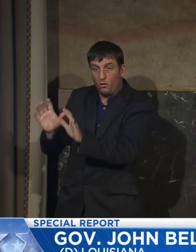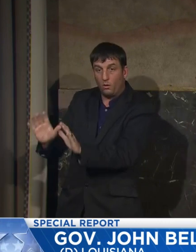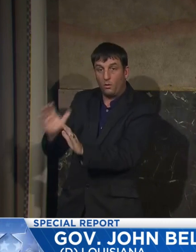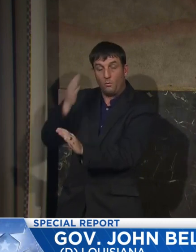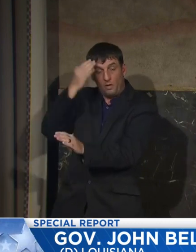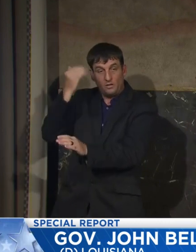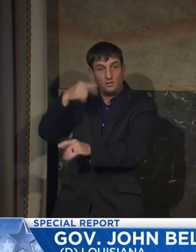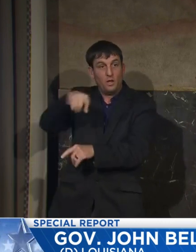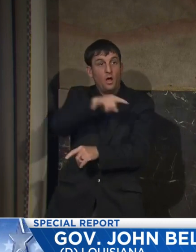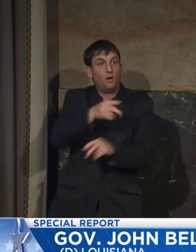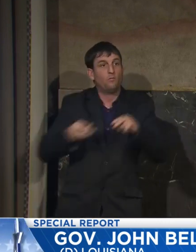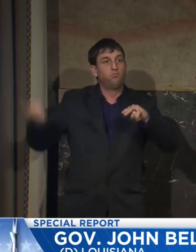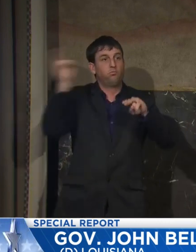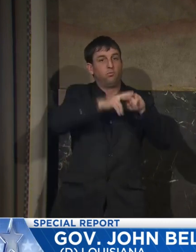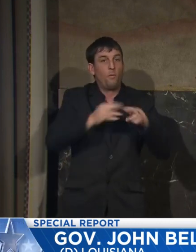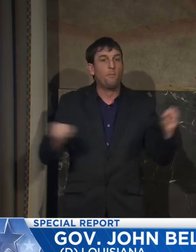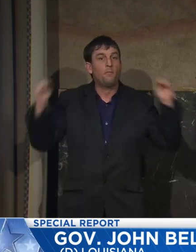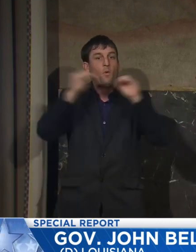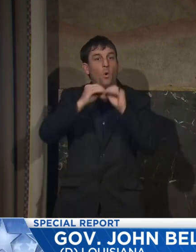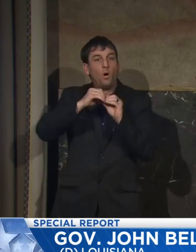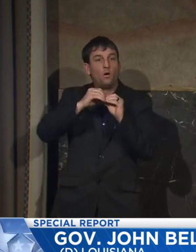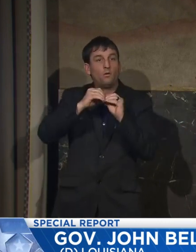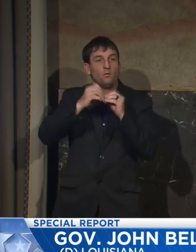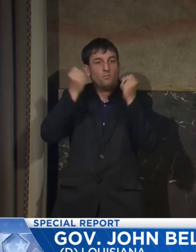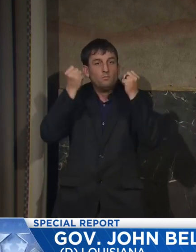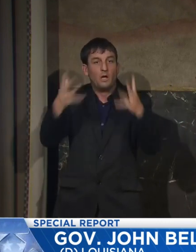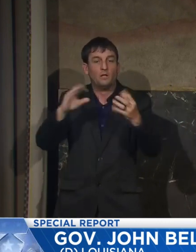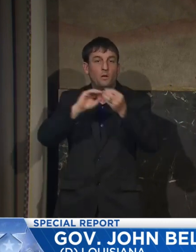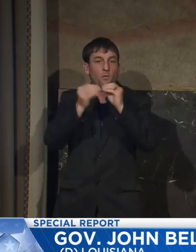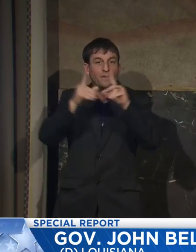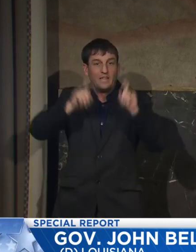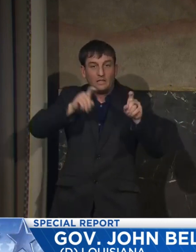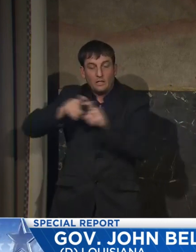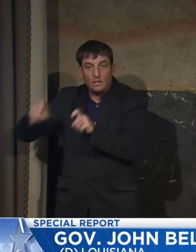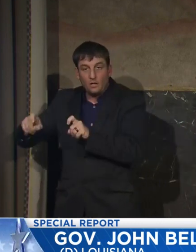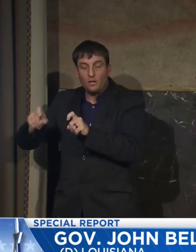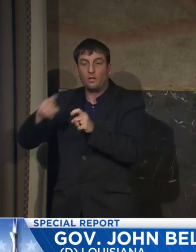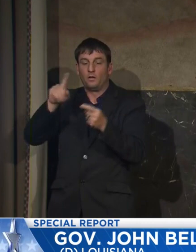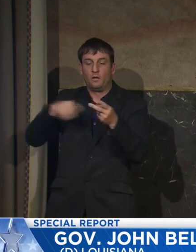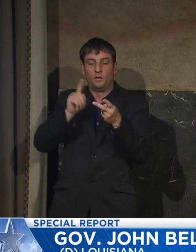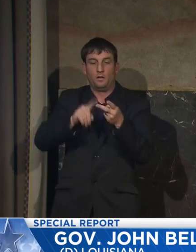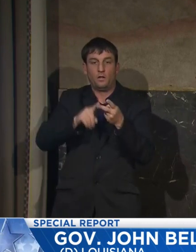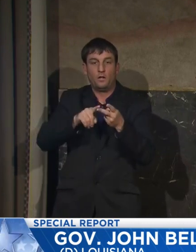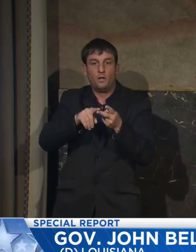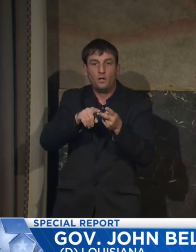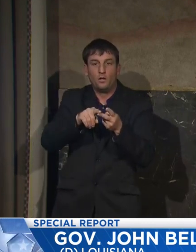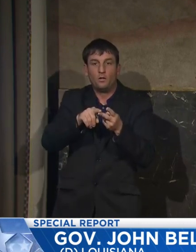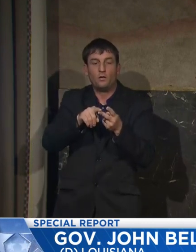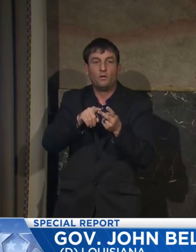additional testing capacity and the contact tracing capacity that we have?